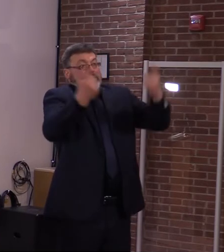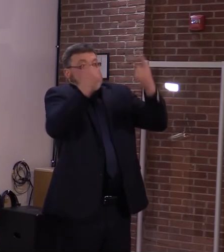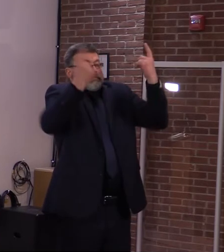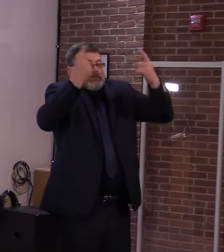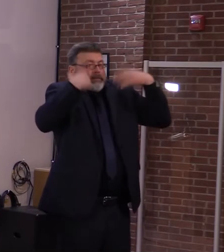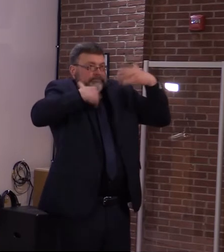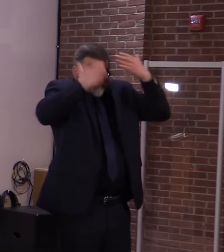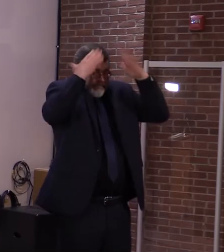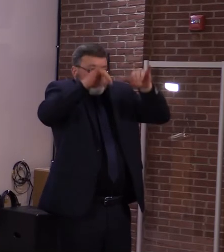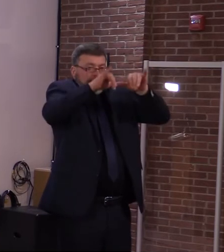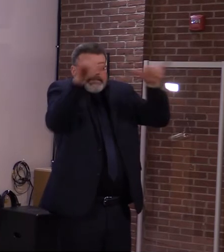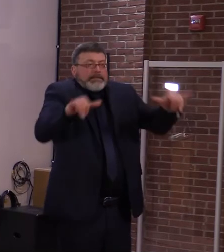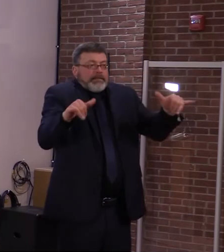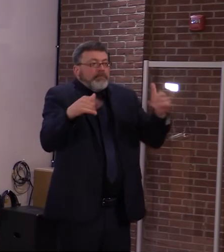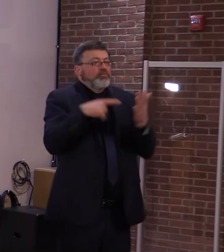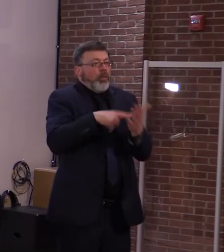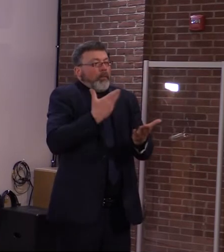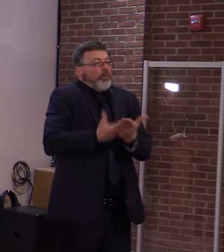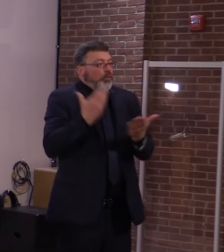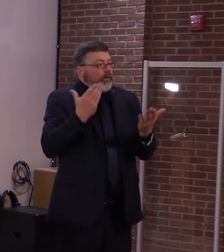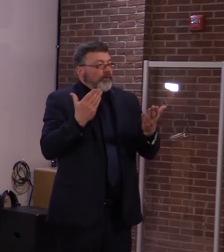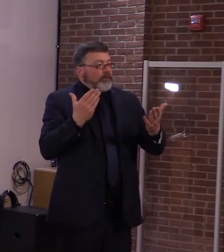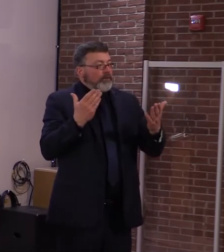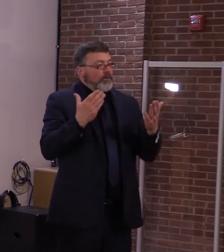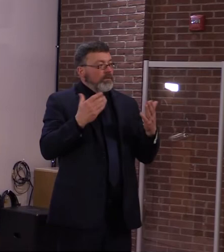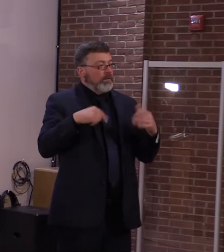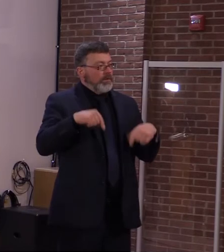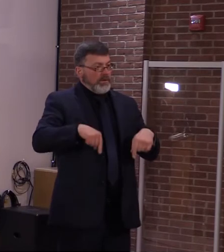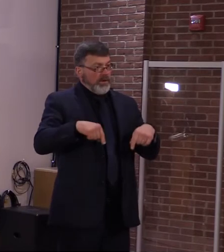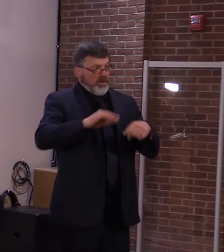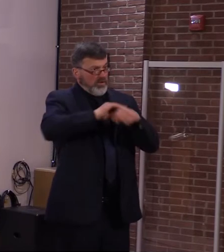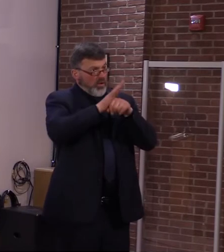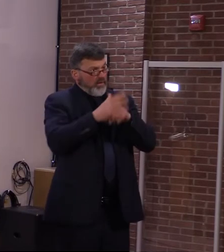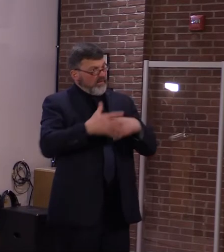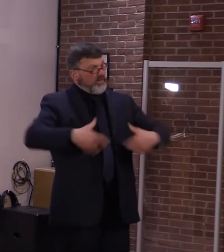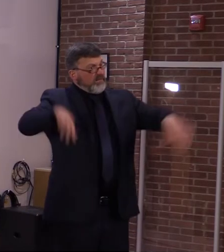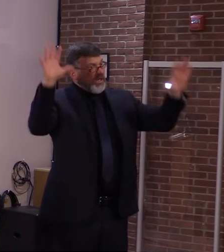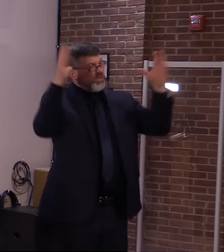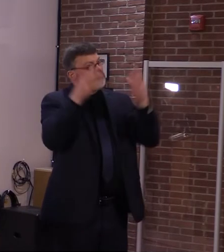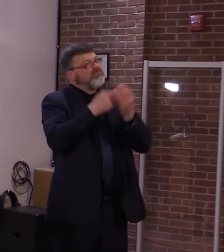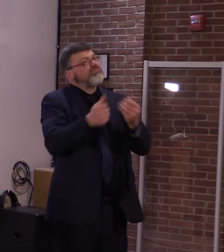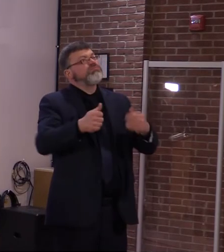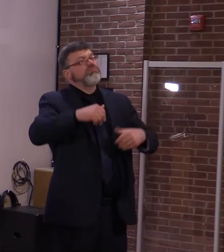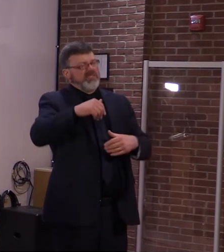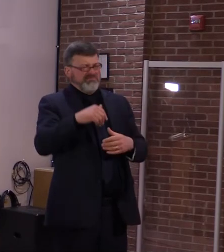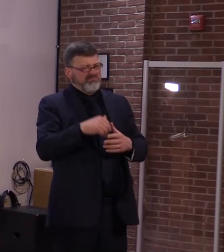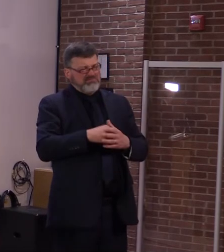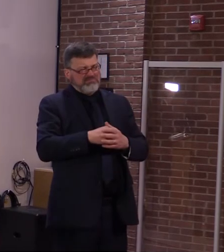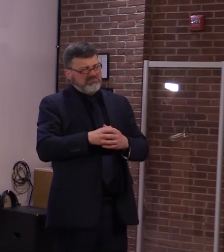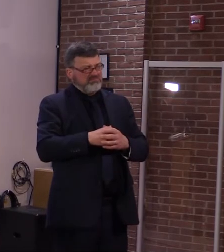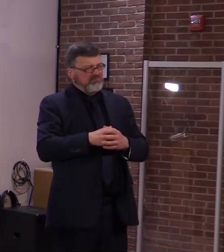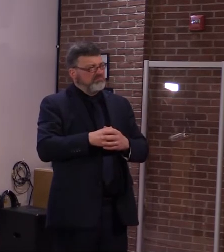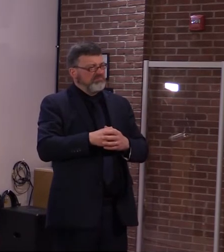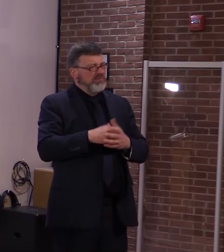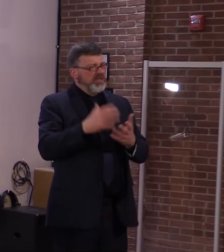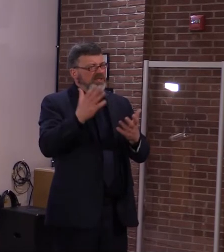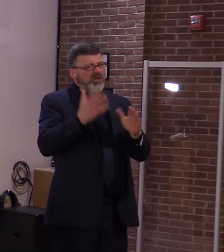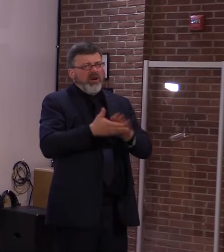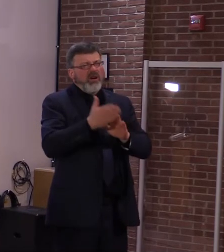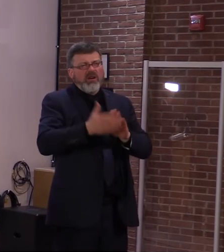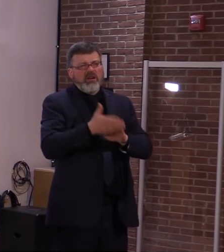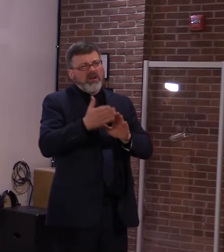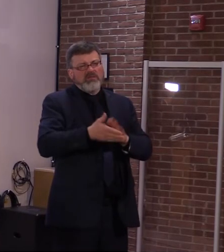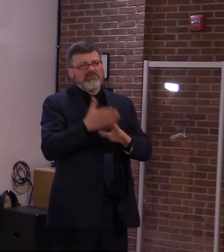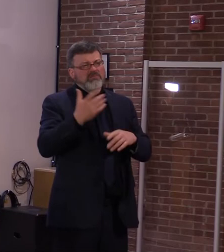be magically wiped away. It's going to be with us for quite some time, years to come. So we're going to have to deal with